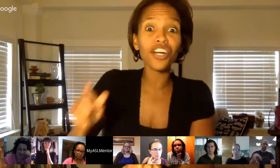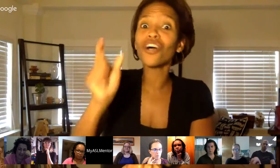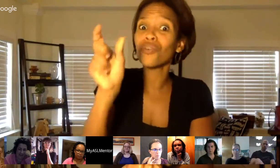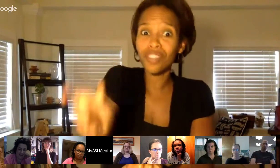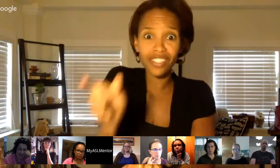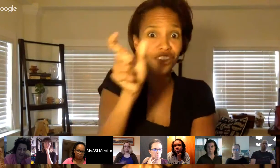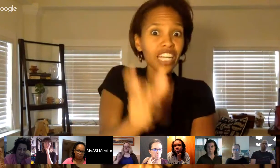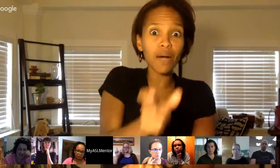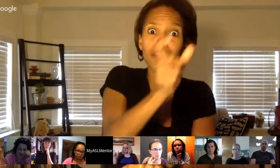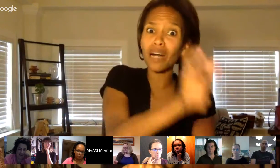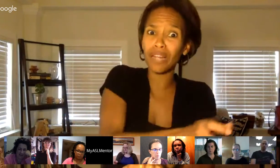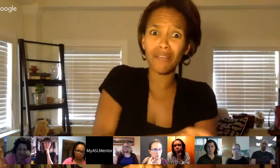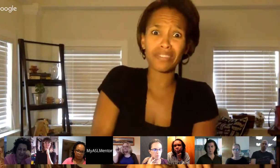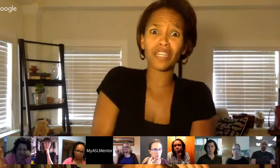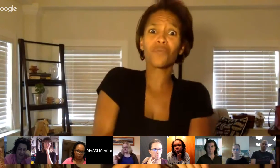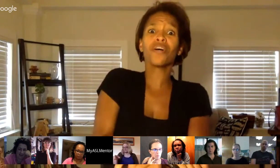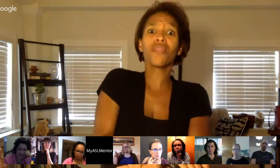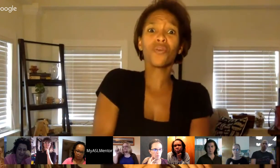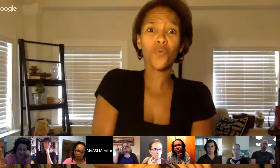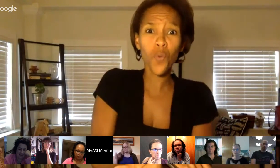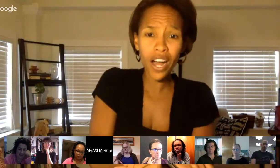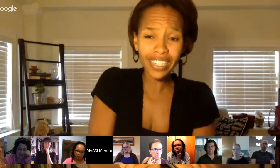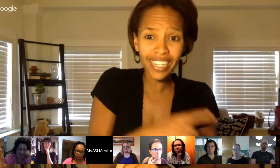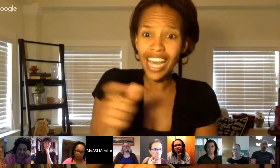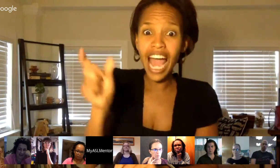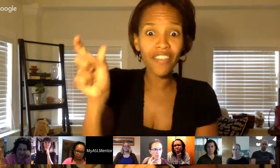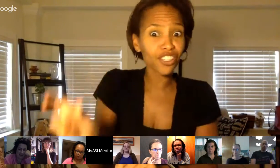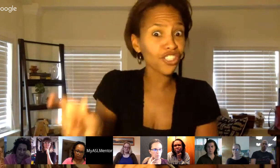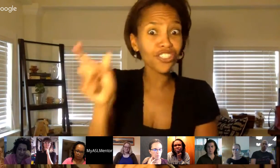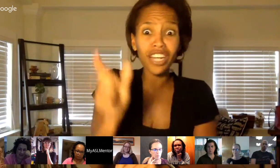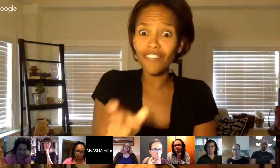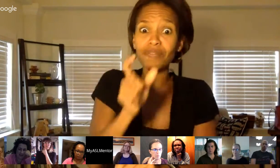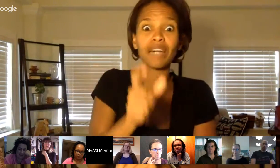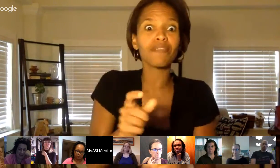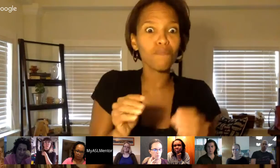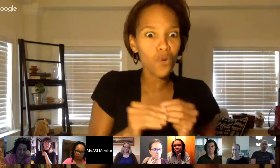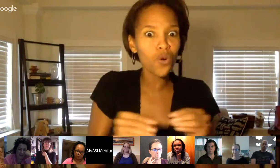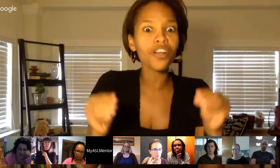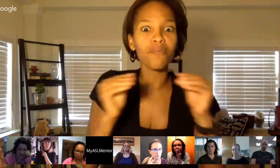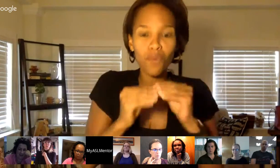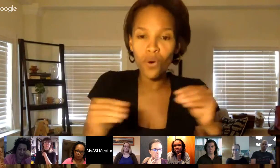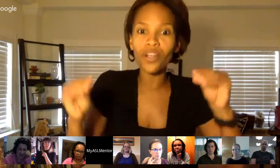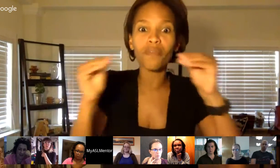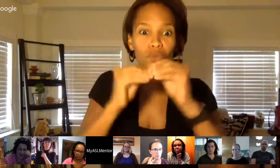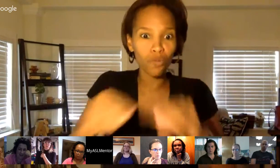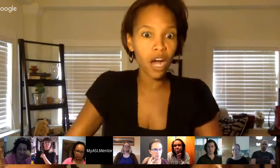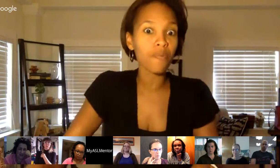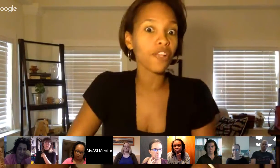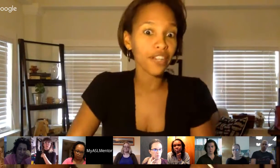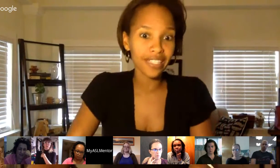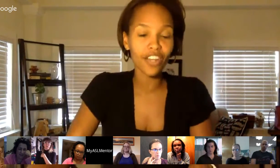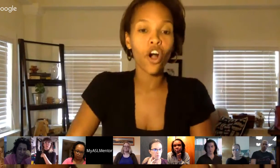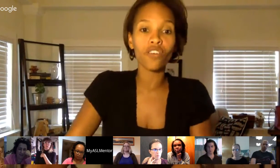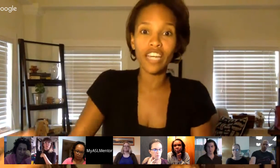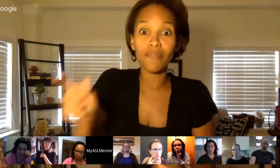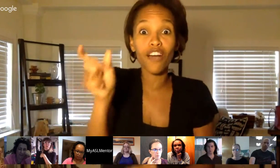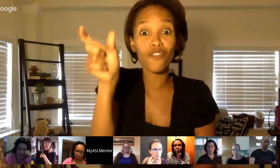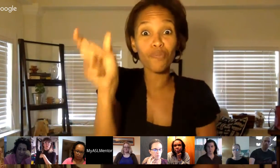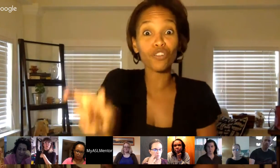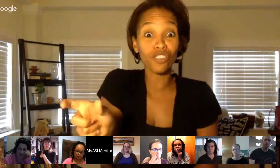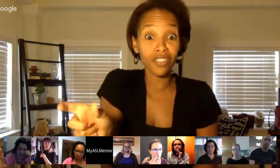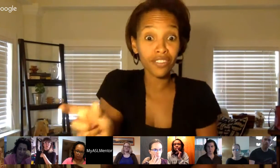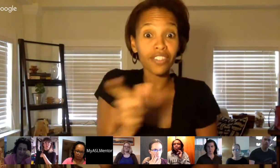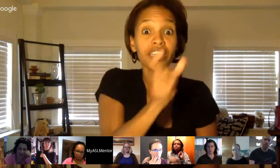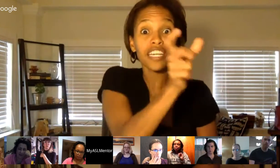year ago, this started coming up, and I was like, what in the what? And then sure enough, it's becoming more and more and more popular. I see it all the time now